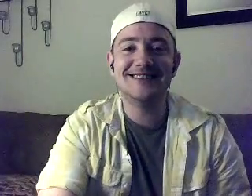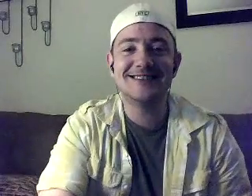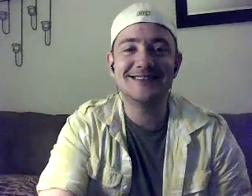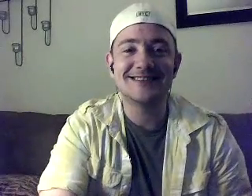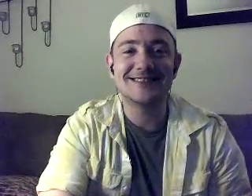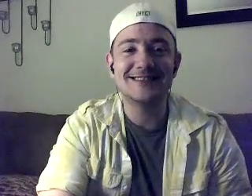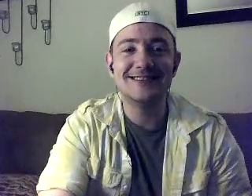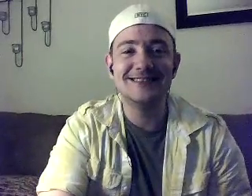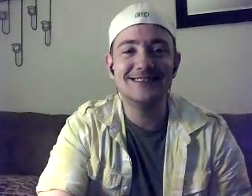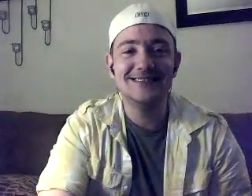So call you.